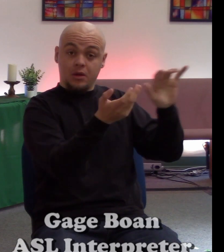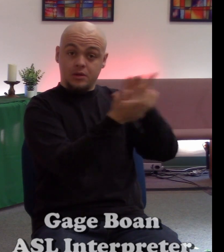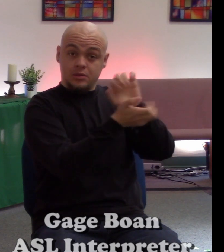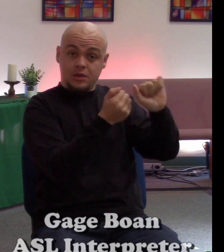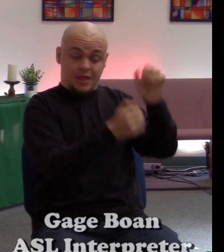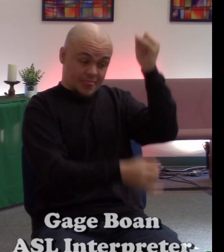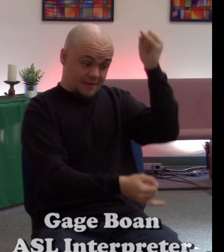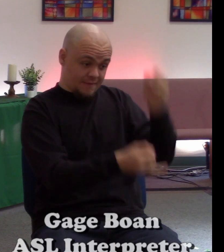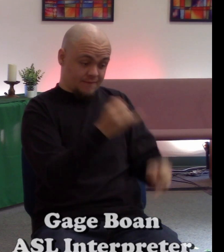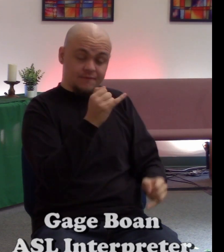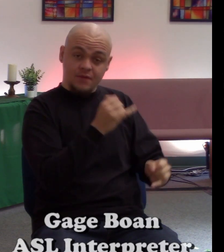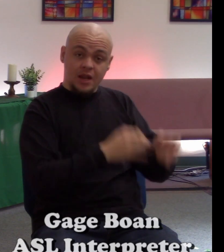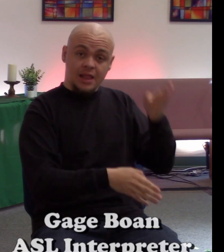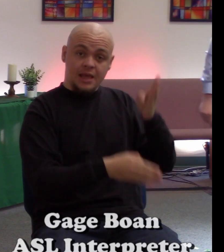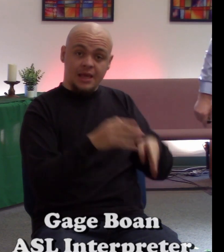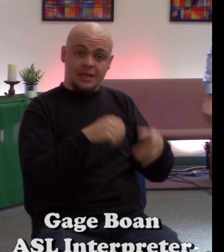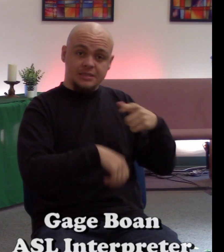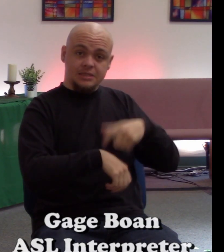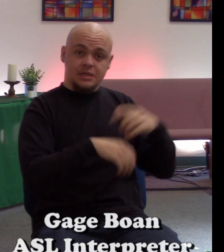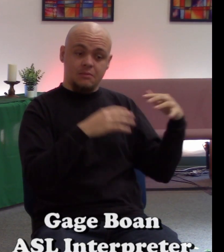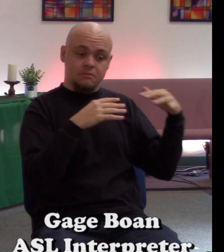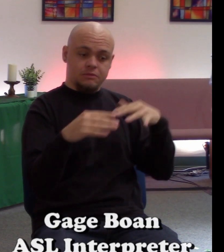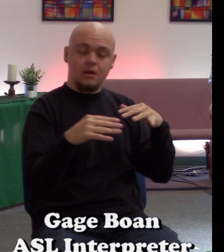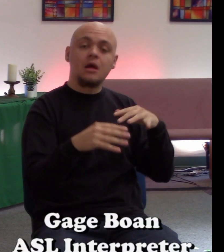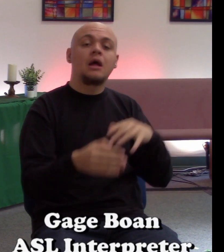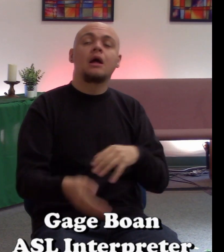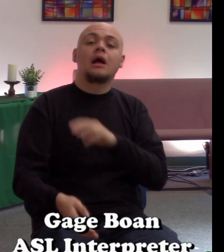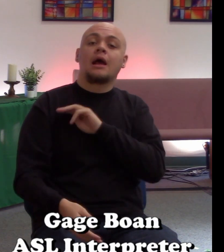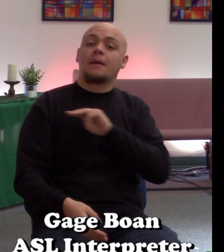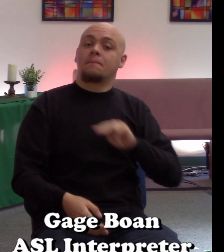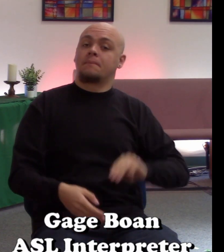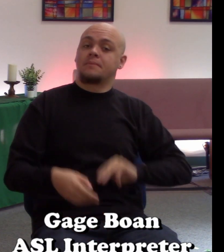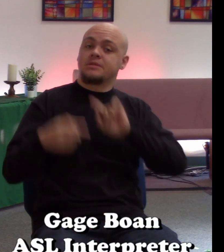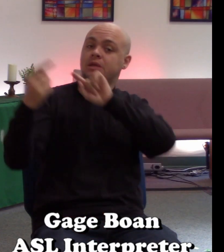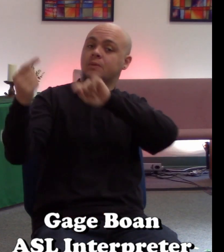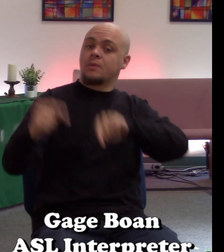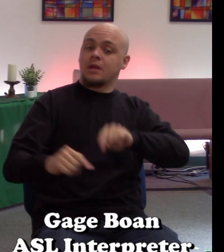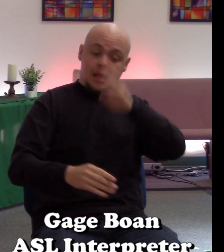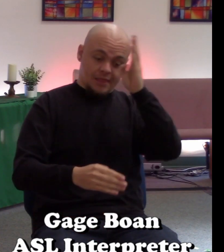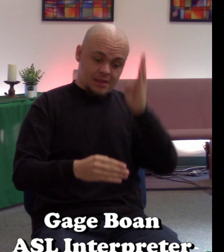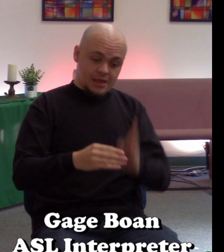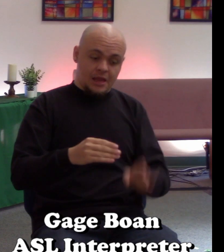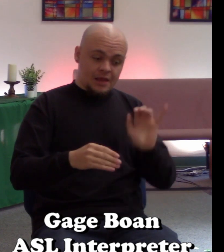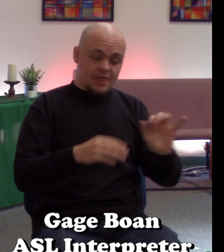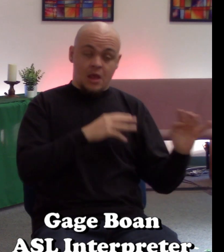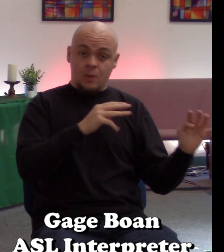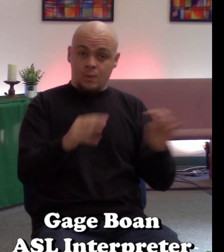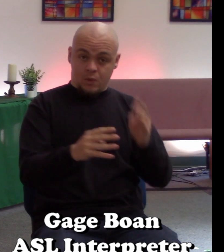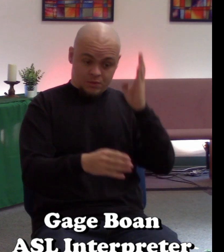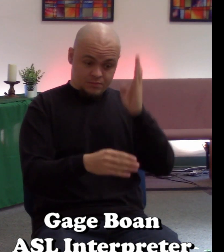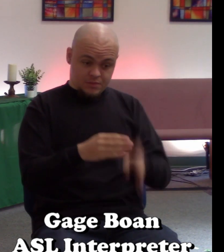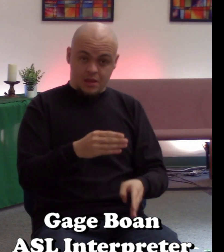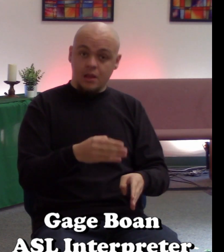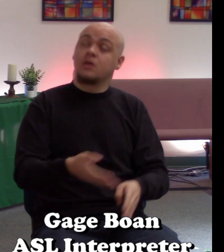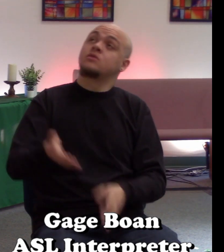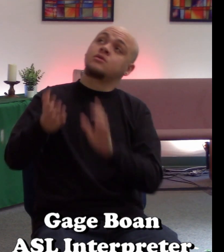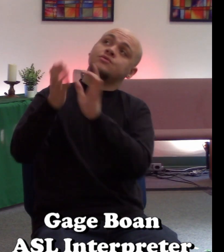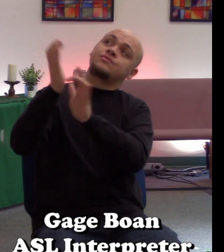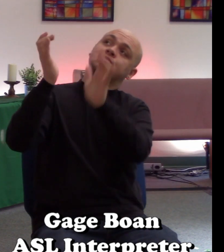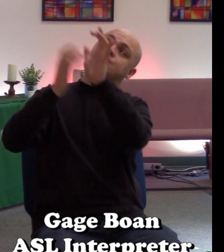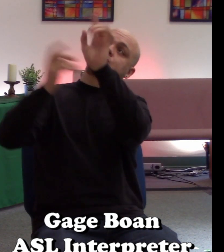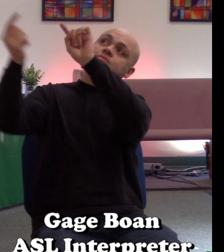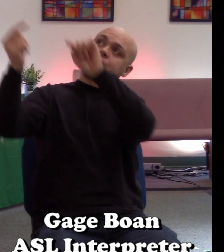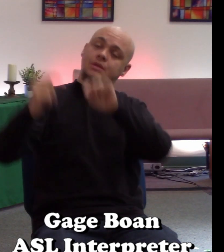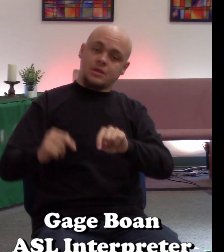destroyed, as the final end-time battle, which would bring about the arrival of the Messiah. They believed that at the conclusion of that battle, Jesus would